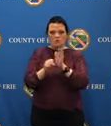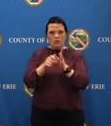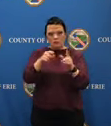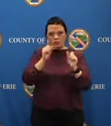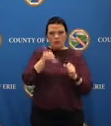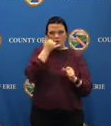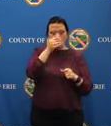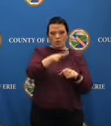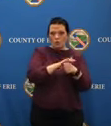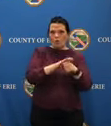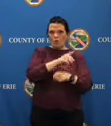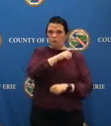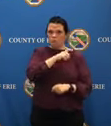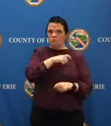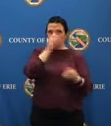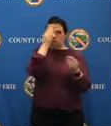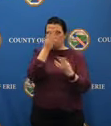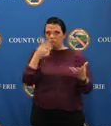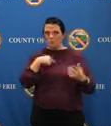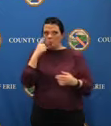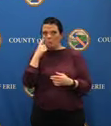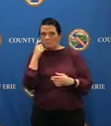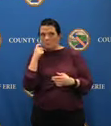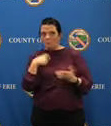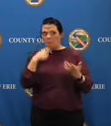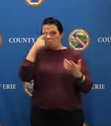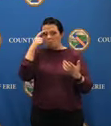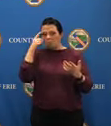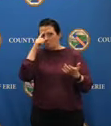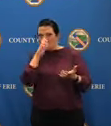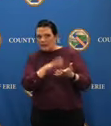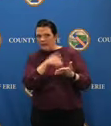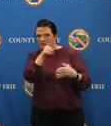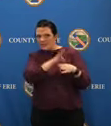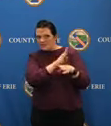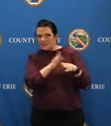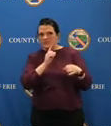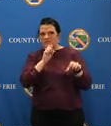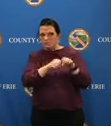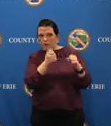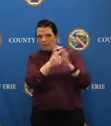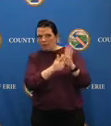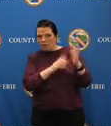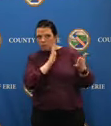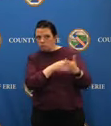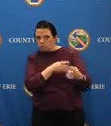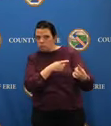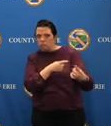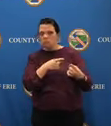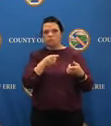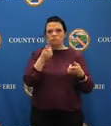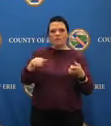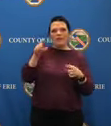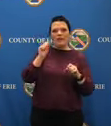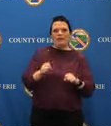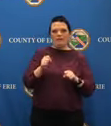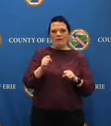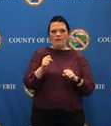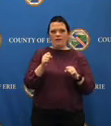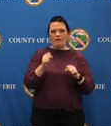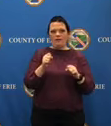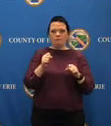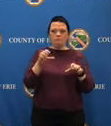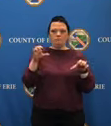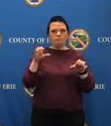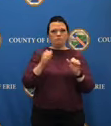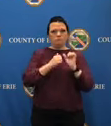call your local law enforcement and let them know that you believe a business or others are violating the law, and they can enforce the law, and others